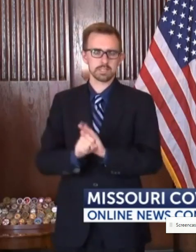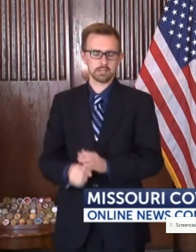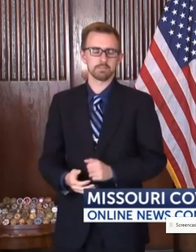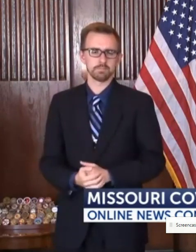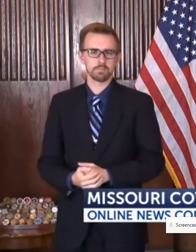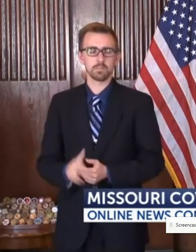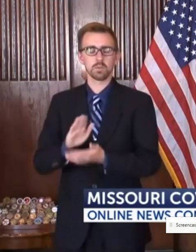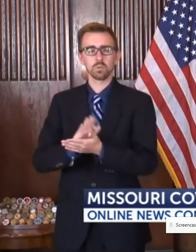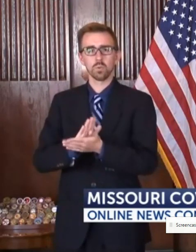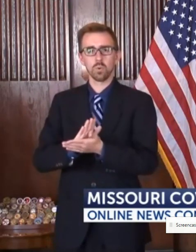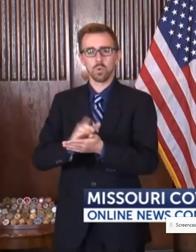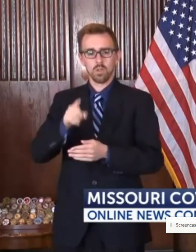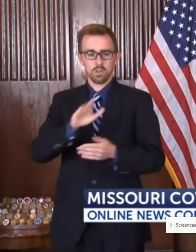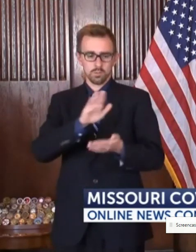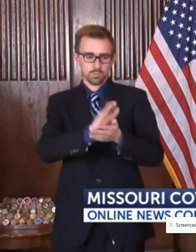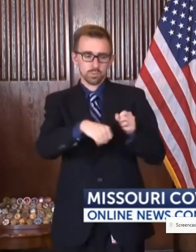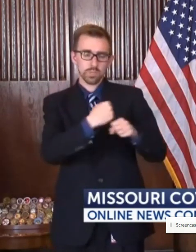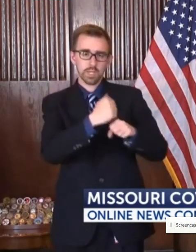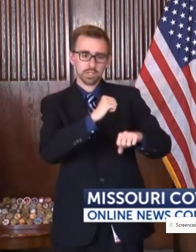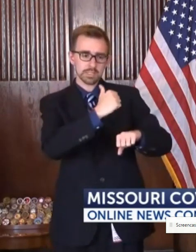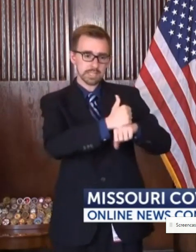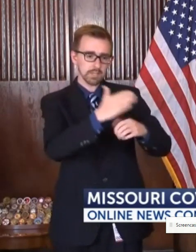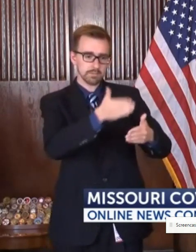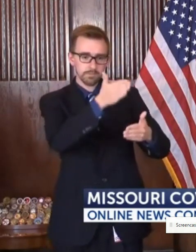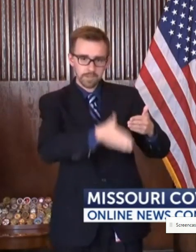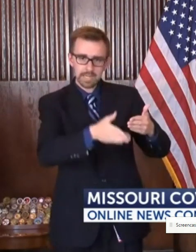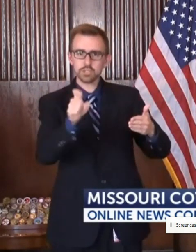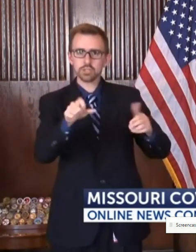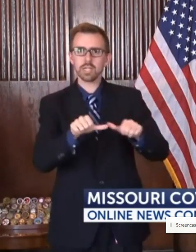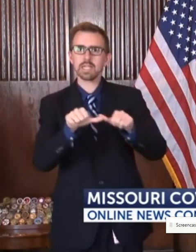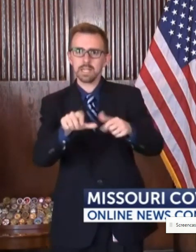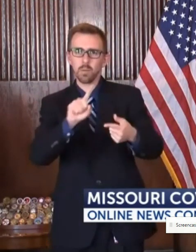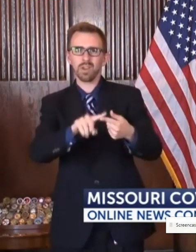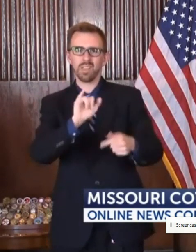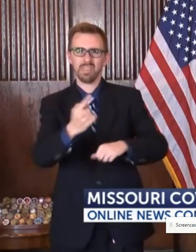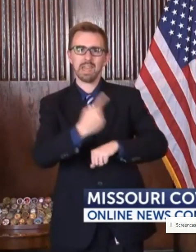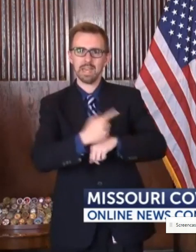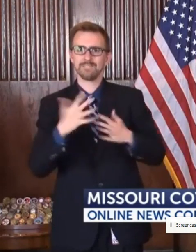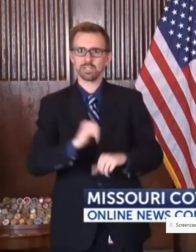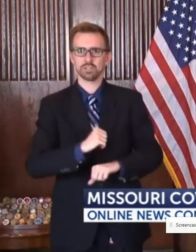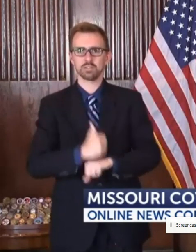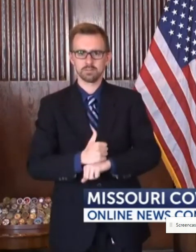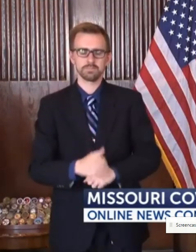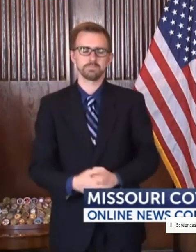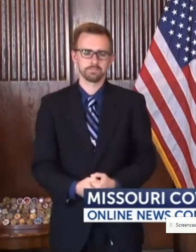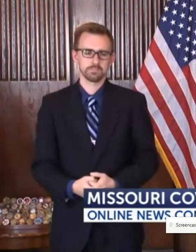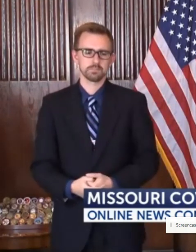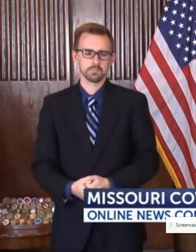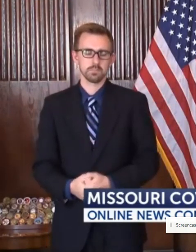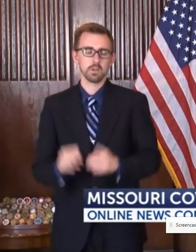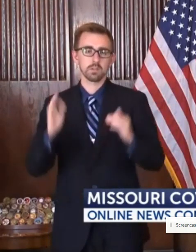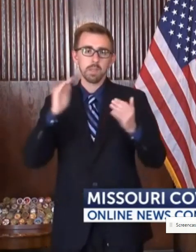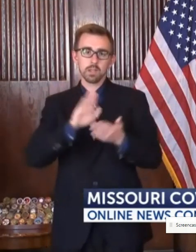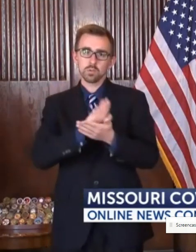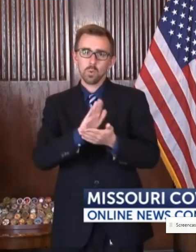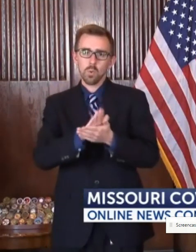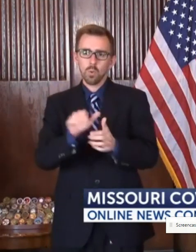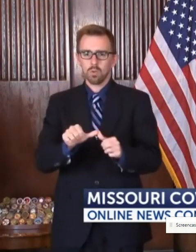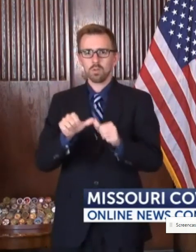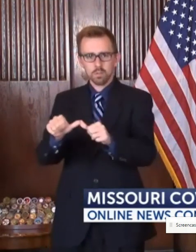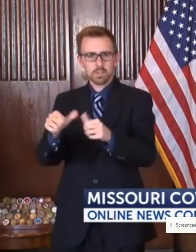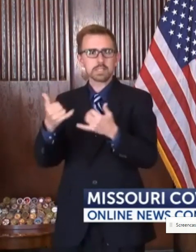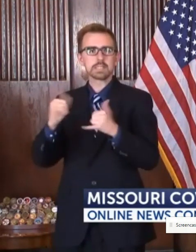year on the date previously set on their academic calendar. It is expected that schools continue